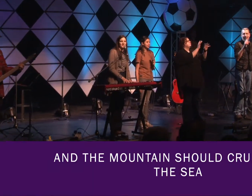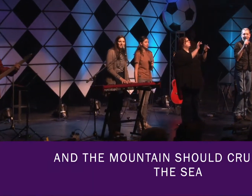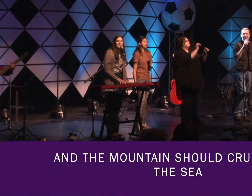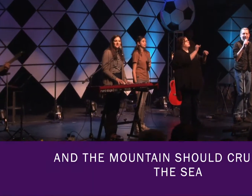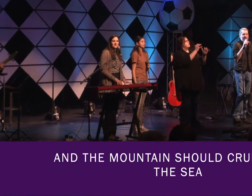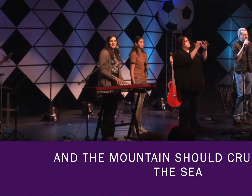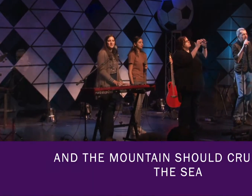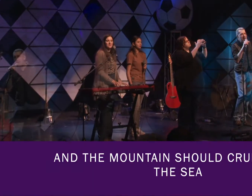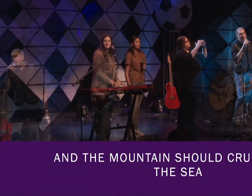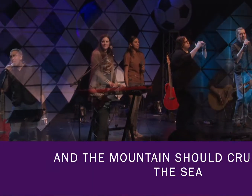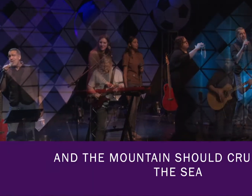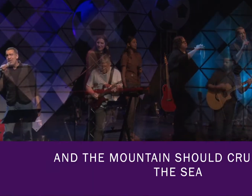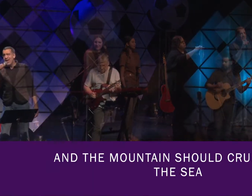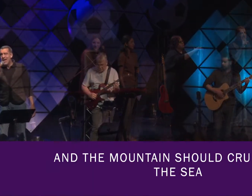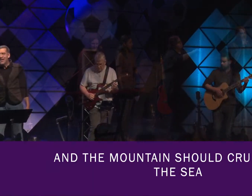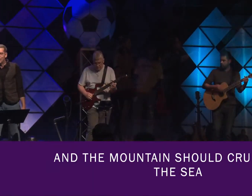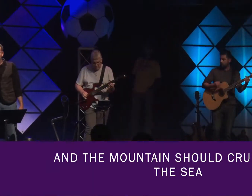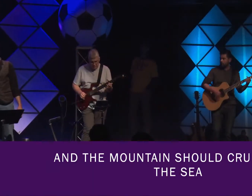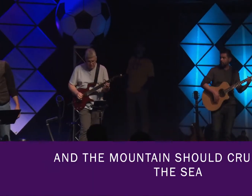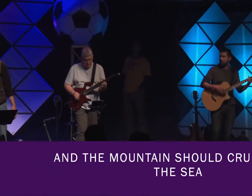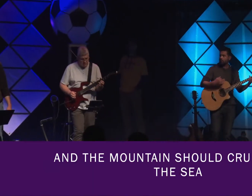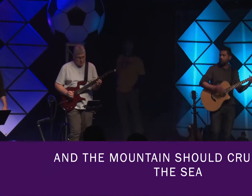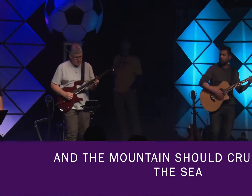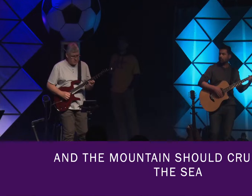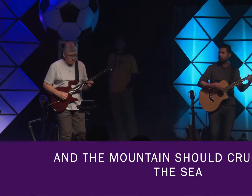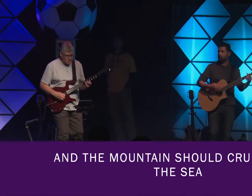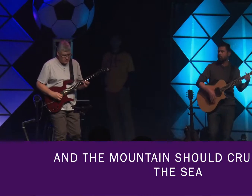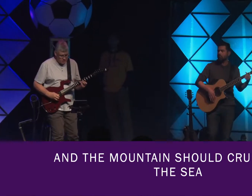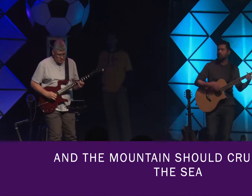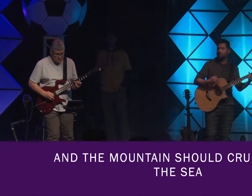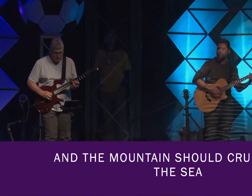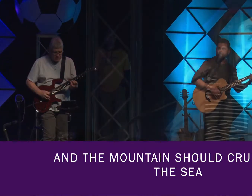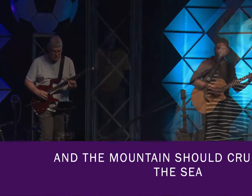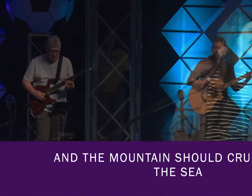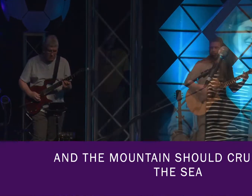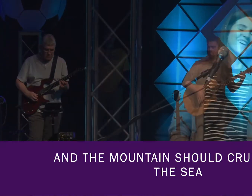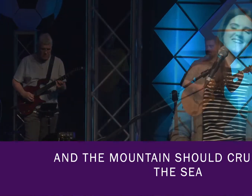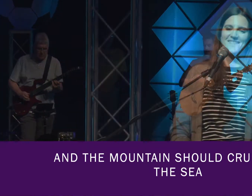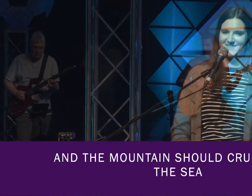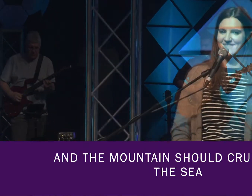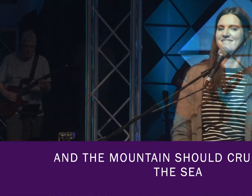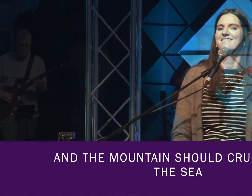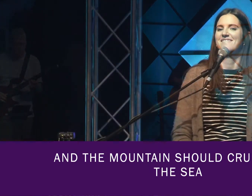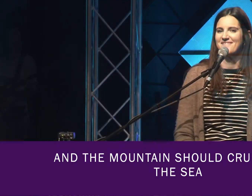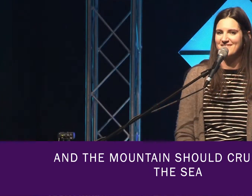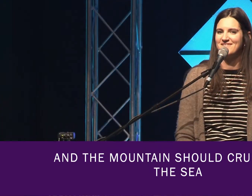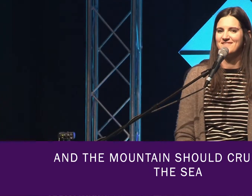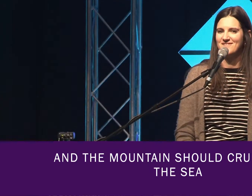to crumble to the sea,